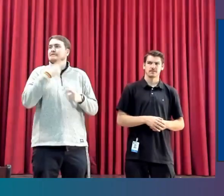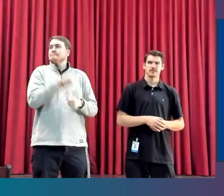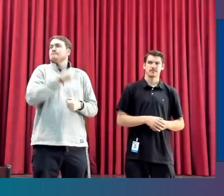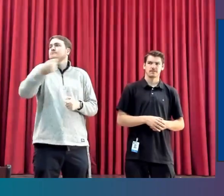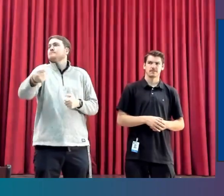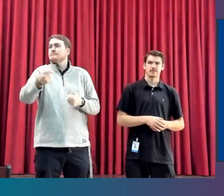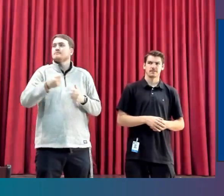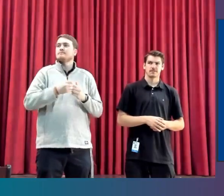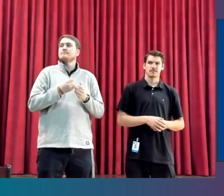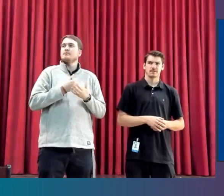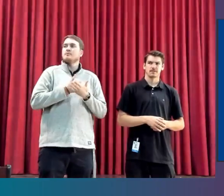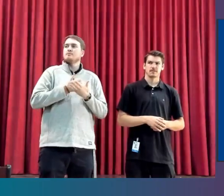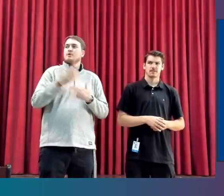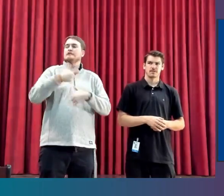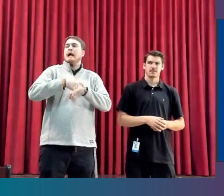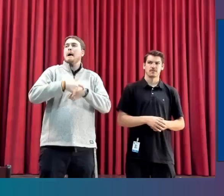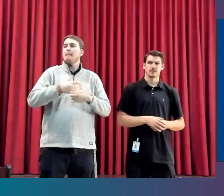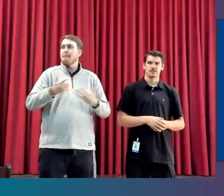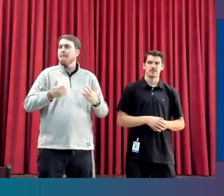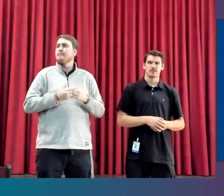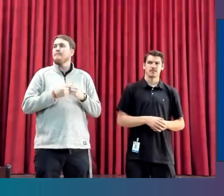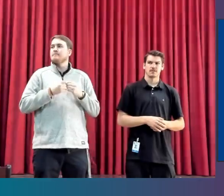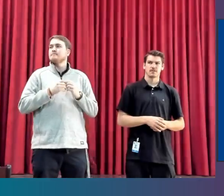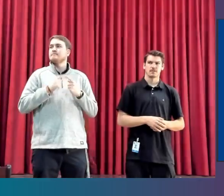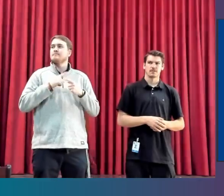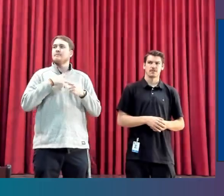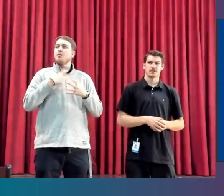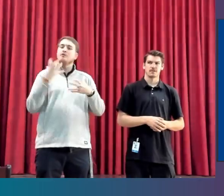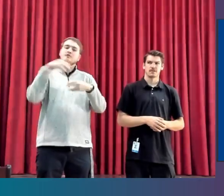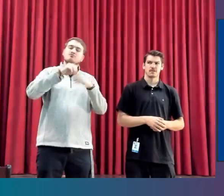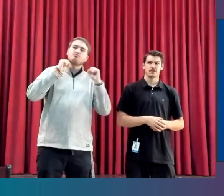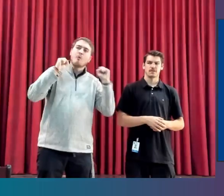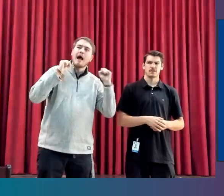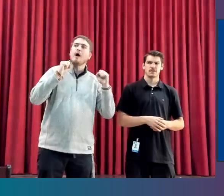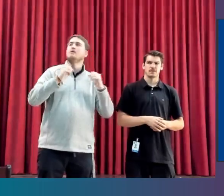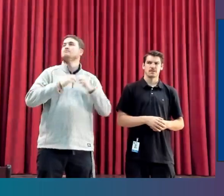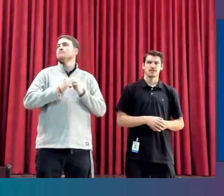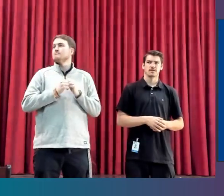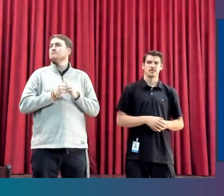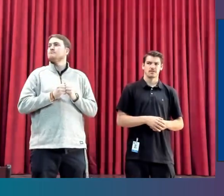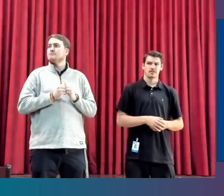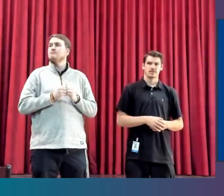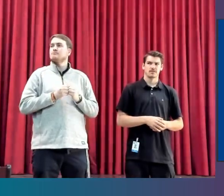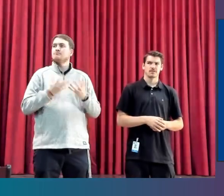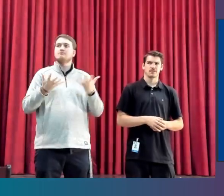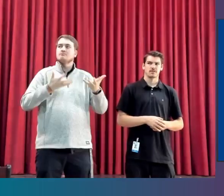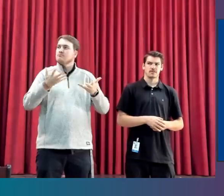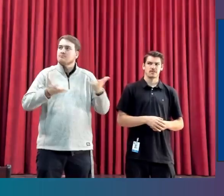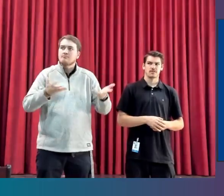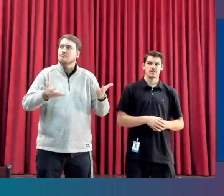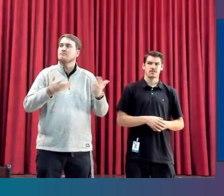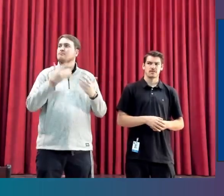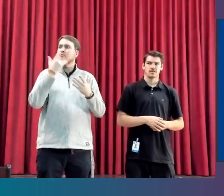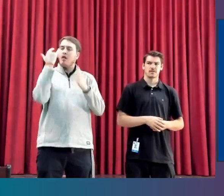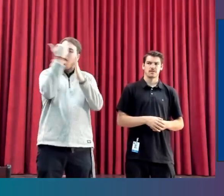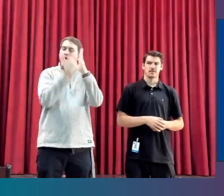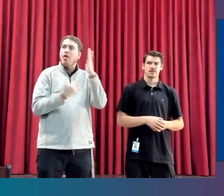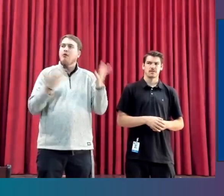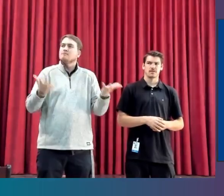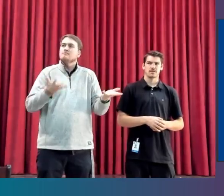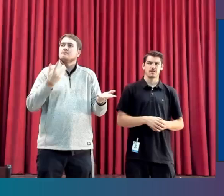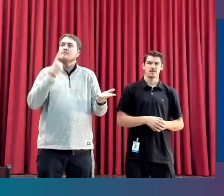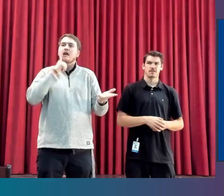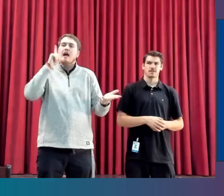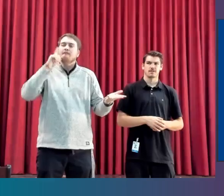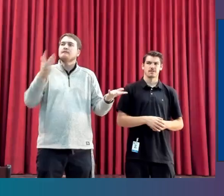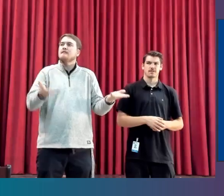and not a good environment for me, and that I should go to a different apartment where I can work out, gain